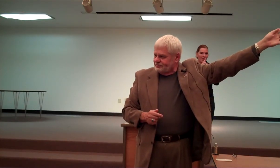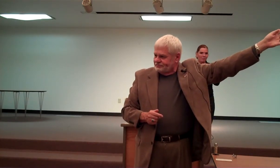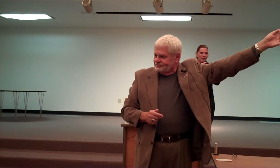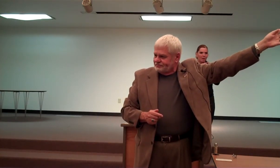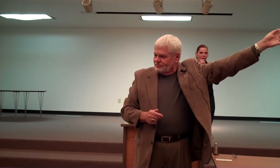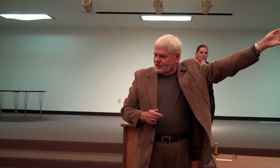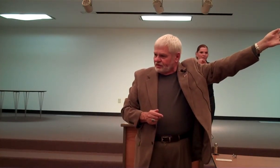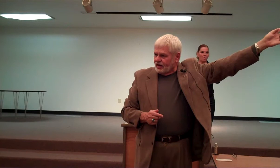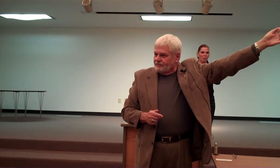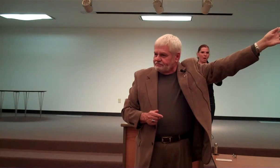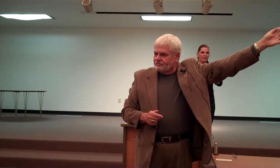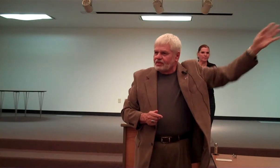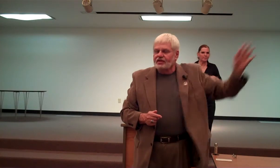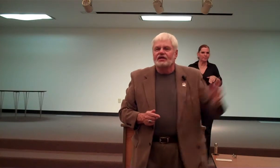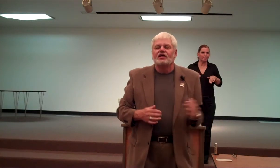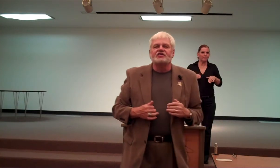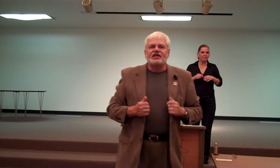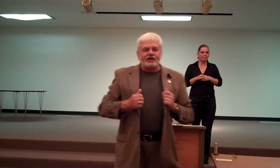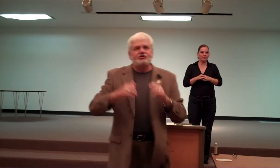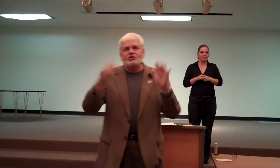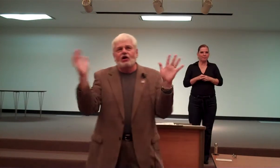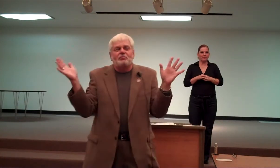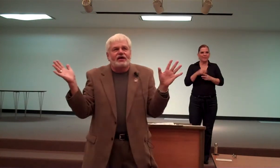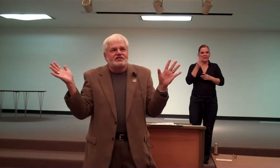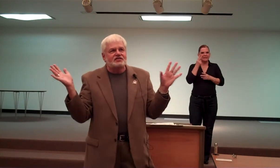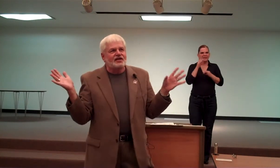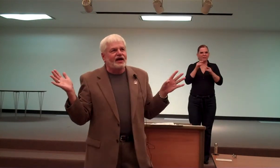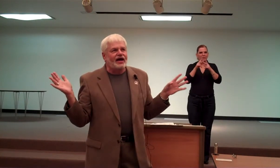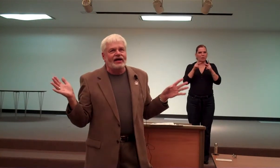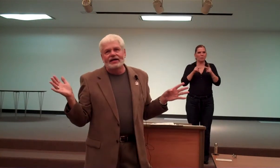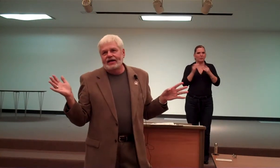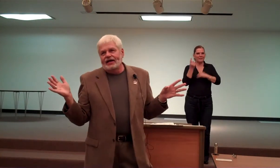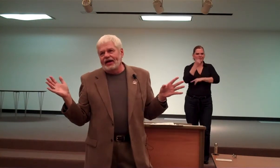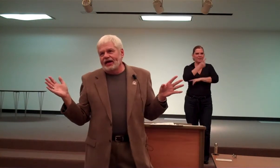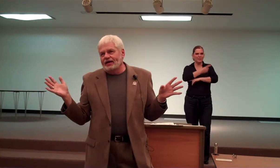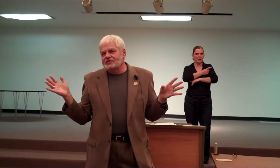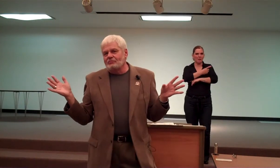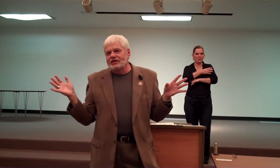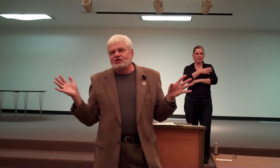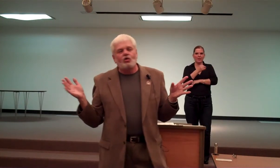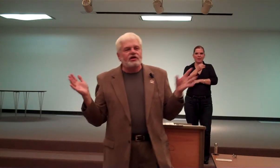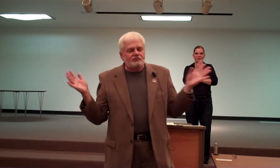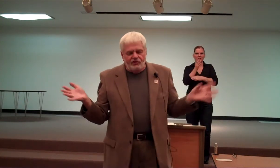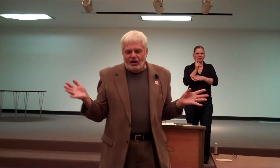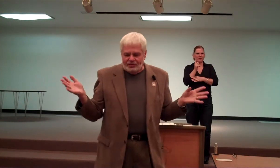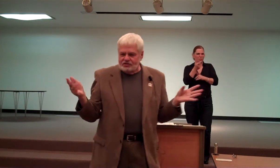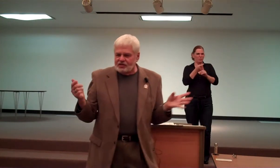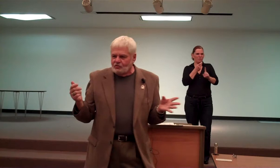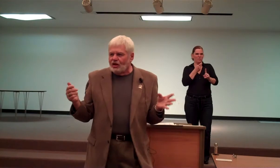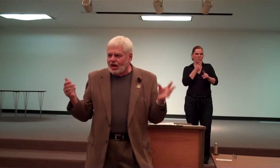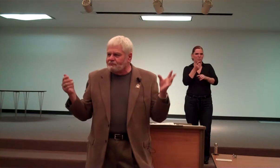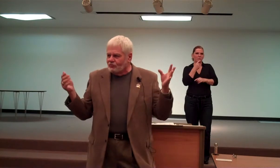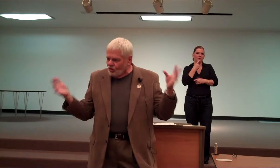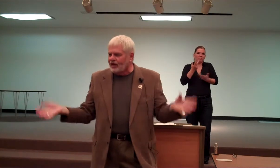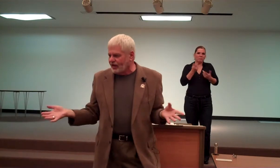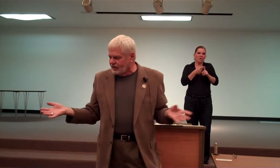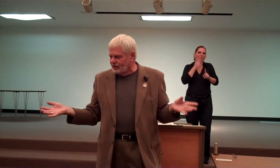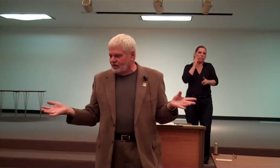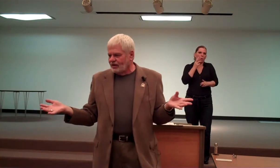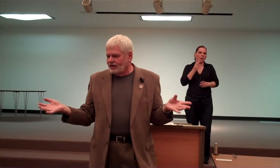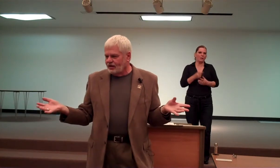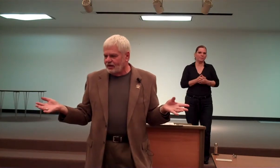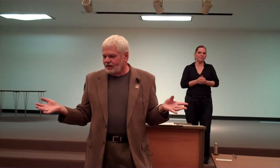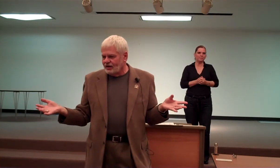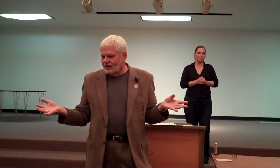Honolulu. Okay? See, if you go places today, and somebody said, "Where are you from?" and you say, "Well, I'm from